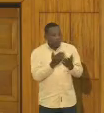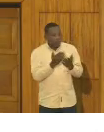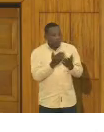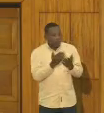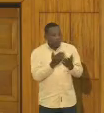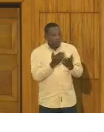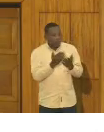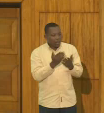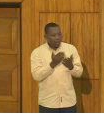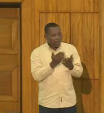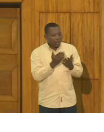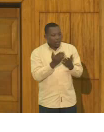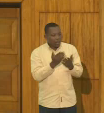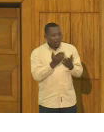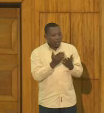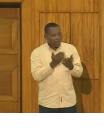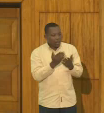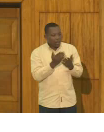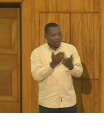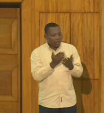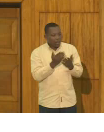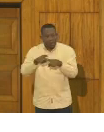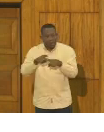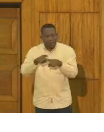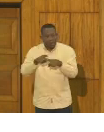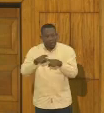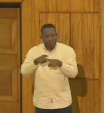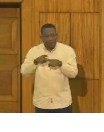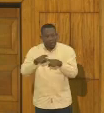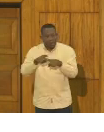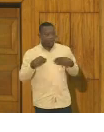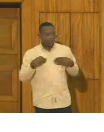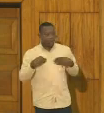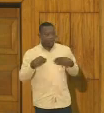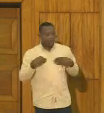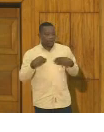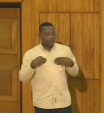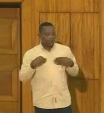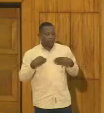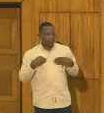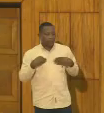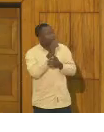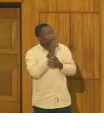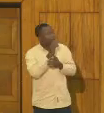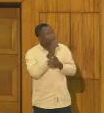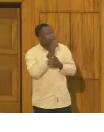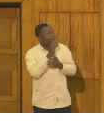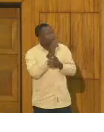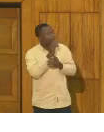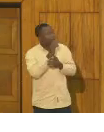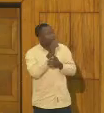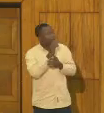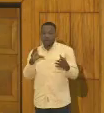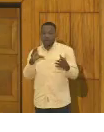vaccine combinations were accepted. And we saw that for efficacy, the different combinations that were done, only vaccines